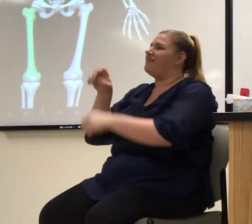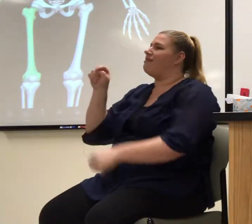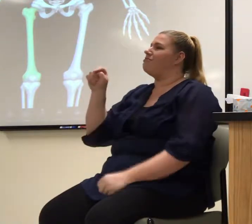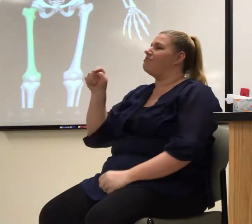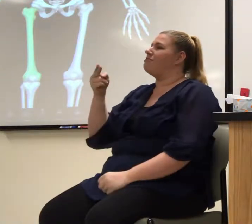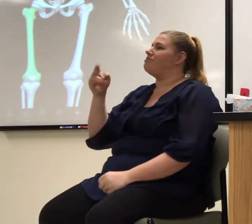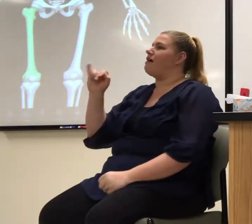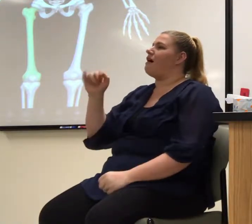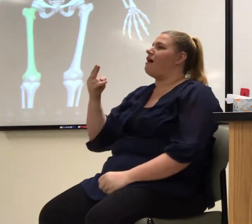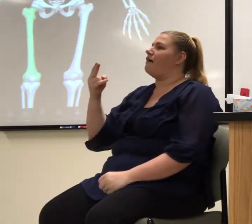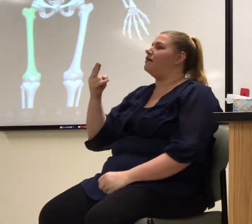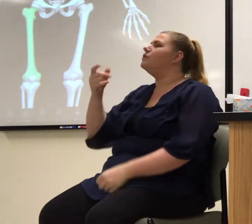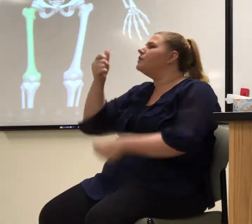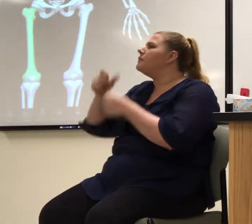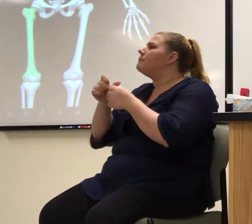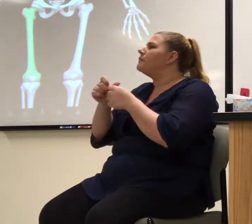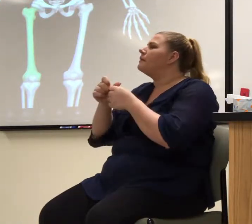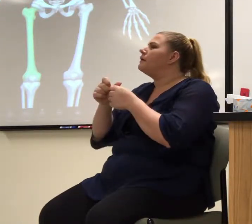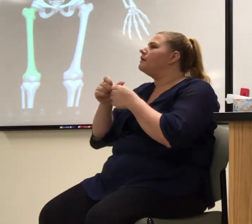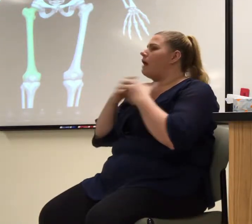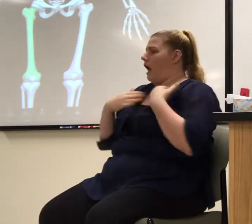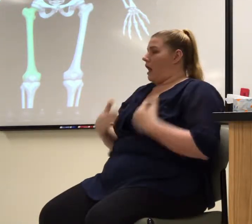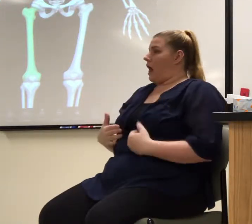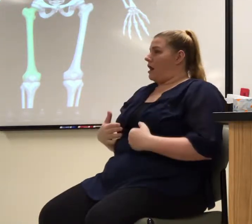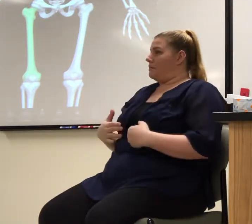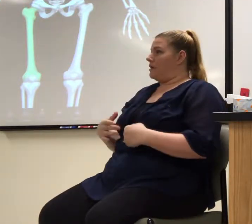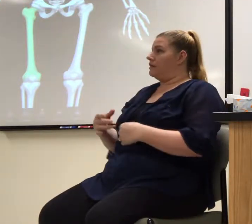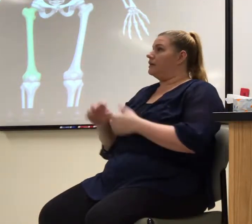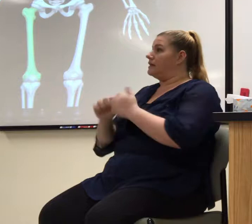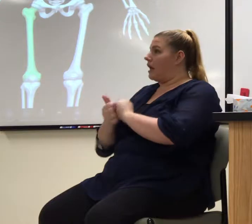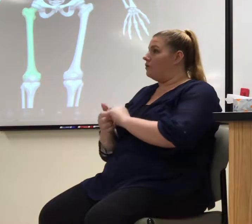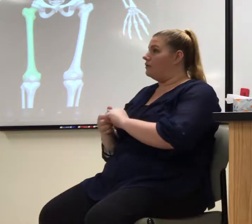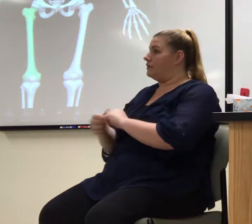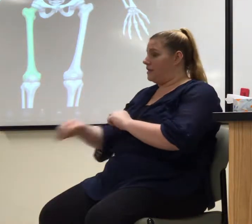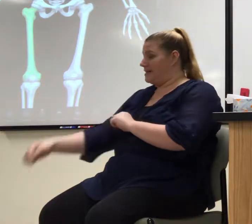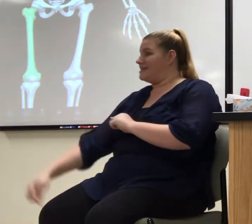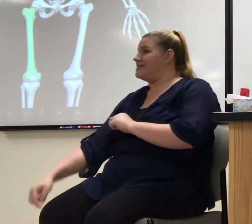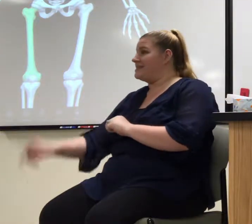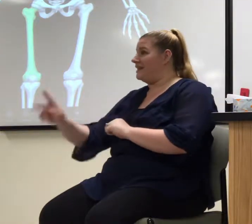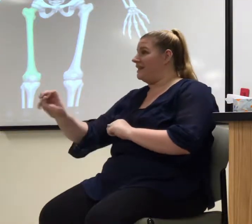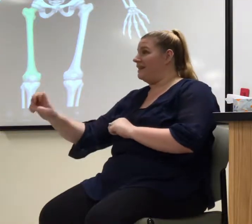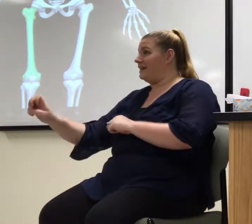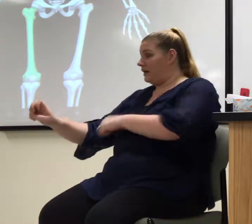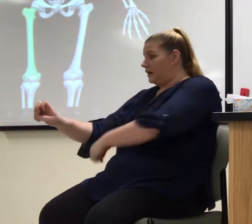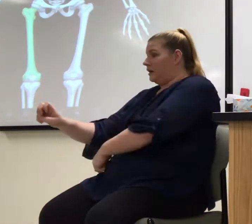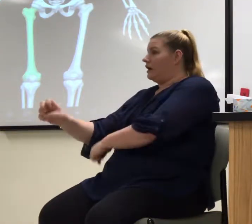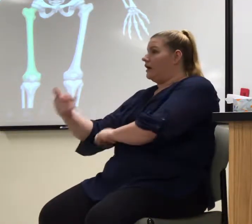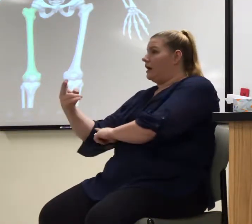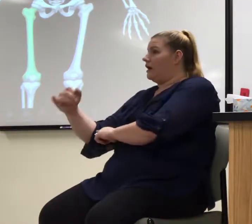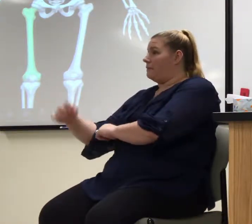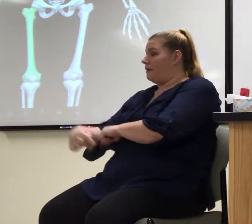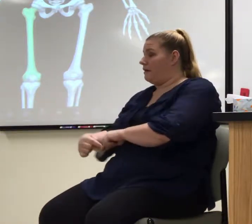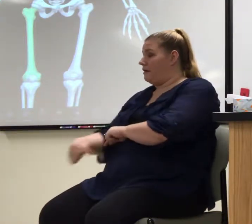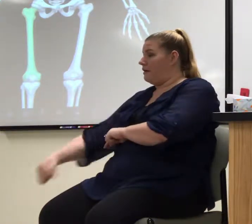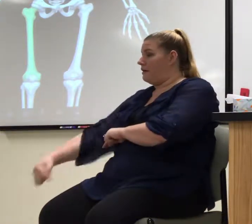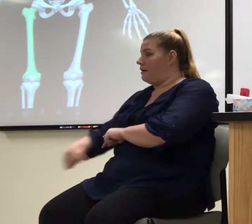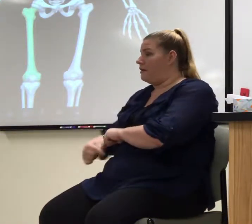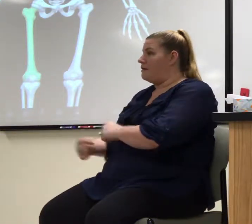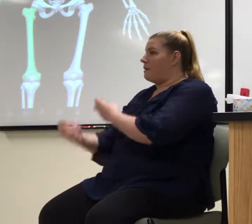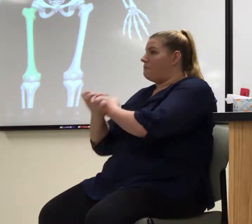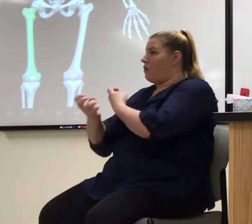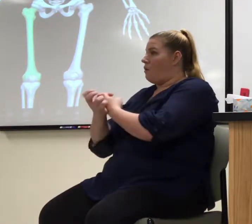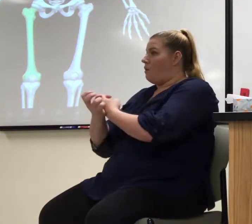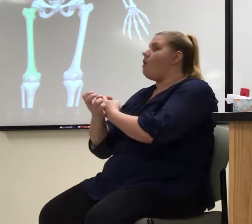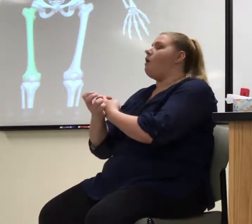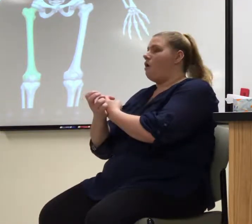in anatomy, the thigh is the region between hip and knee joint. And, like I said, you can actually approximate someone's